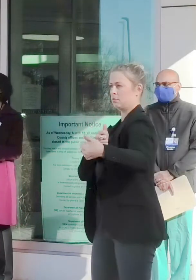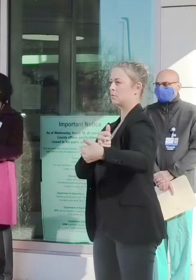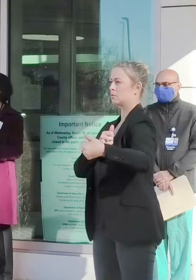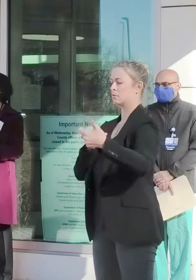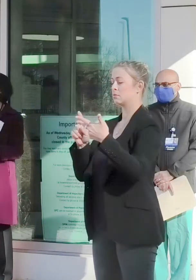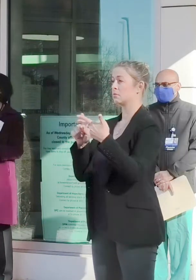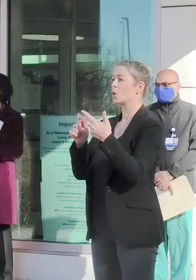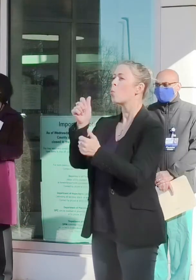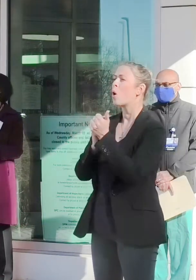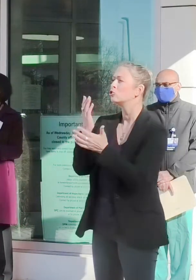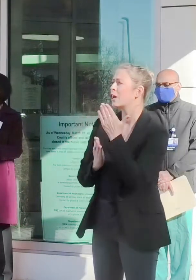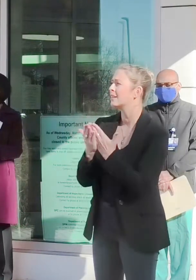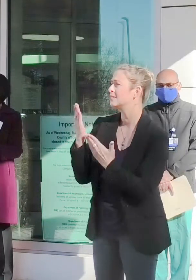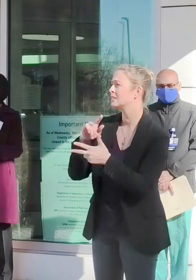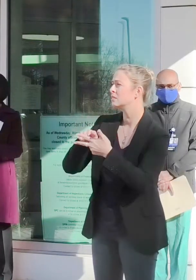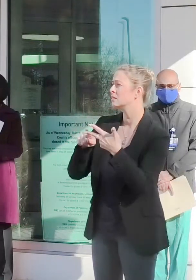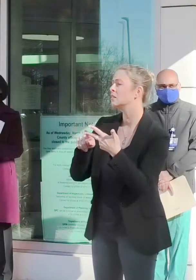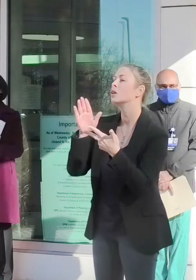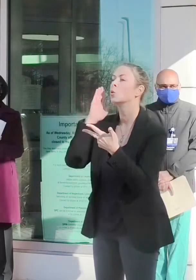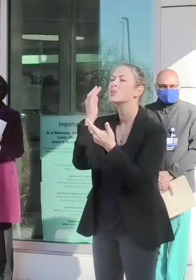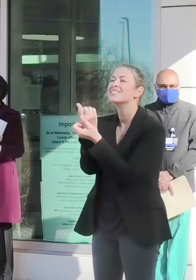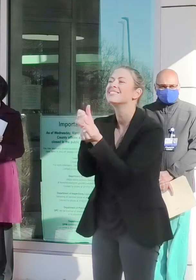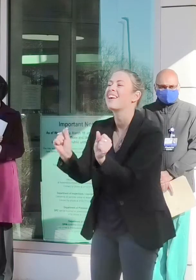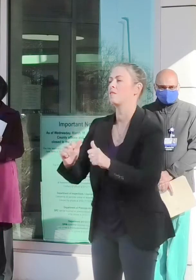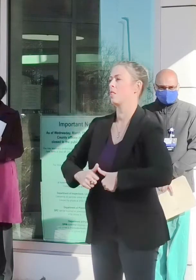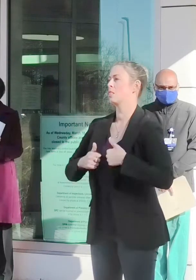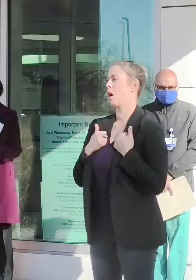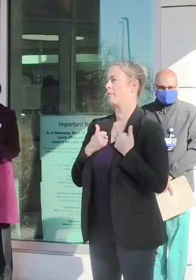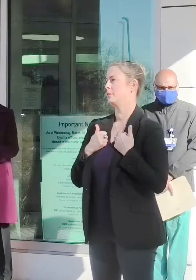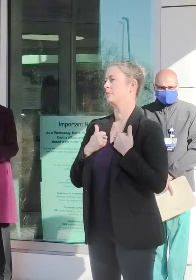save lives. Thank you.